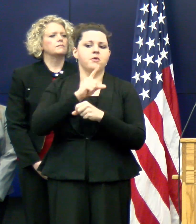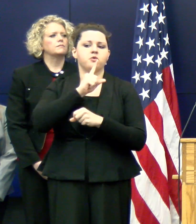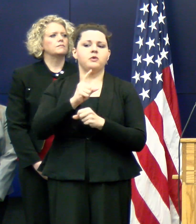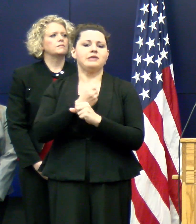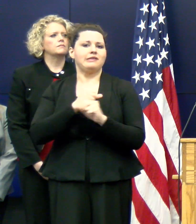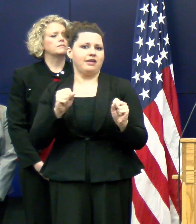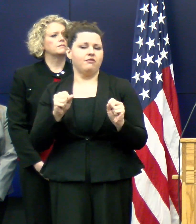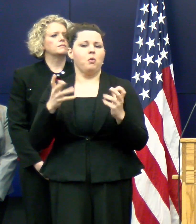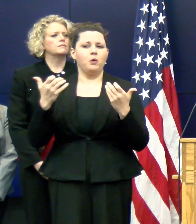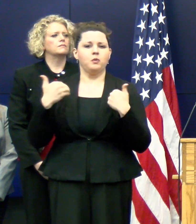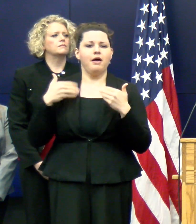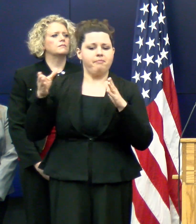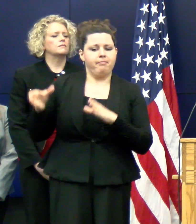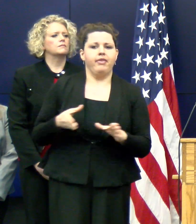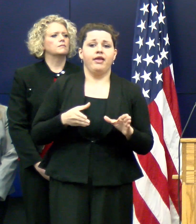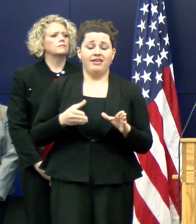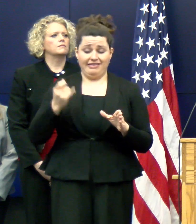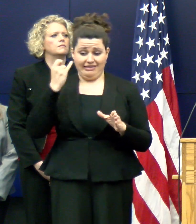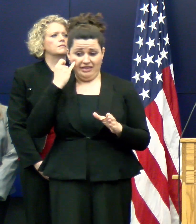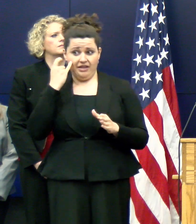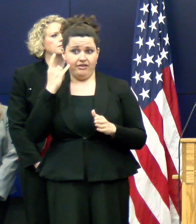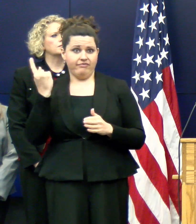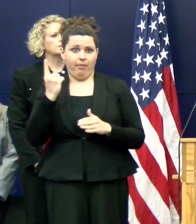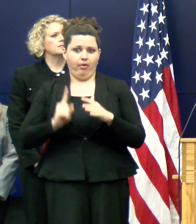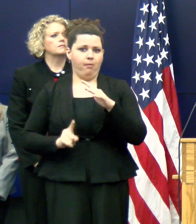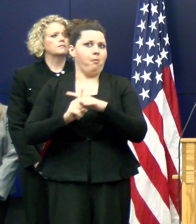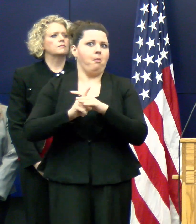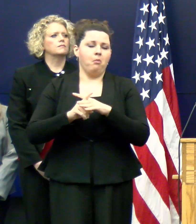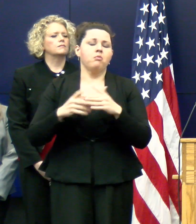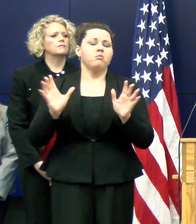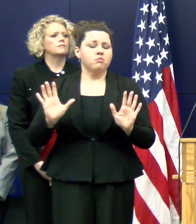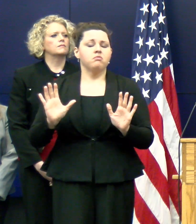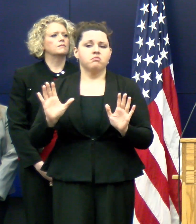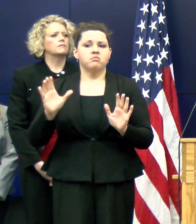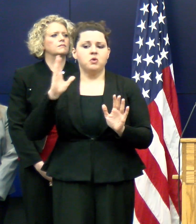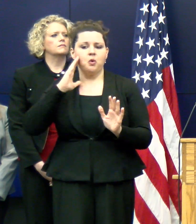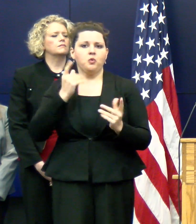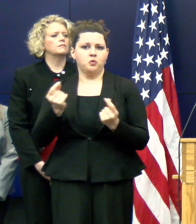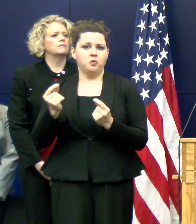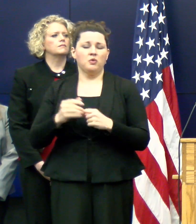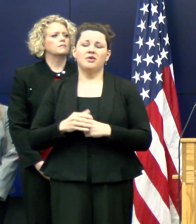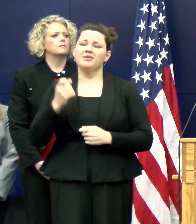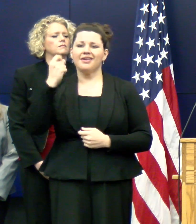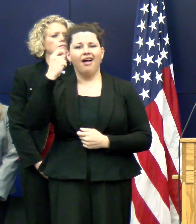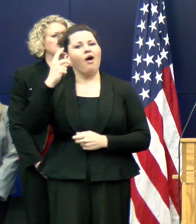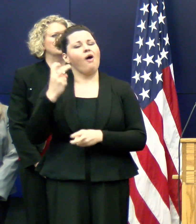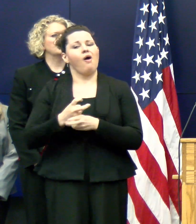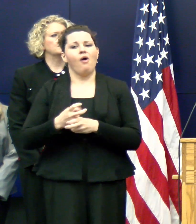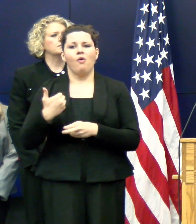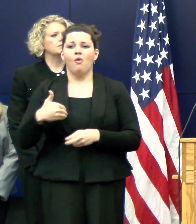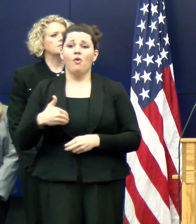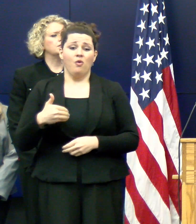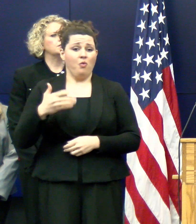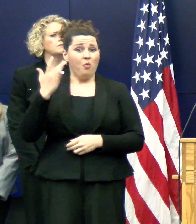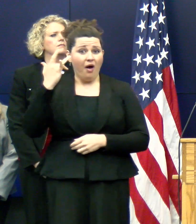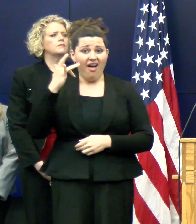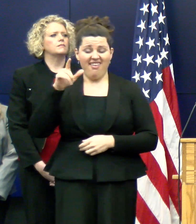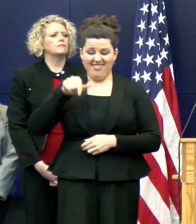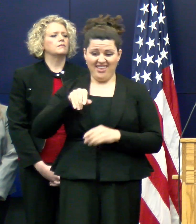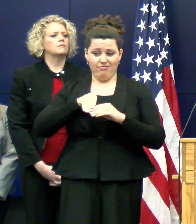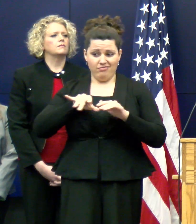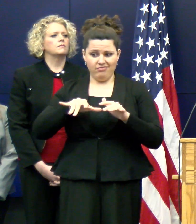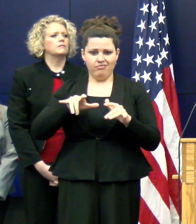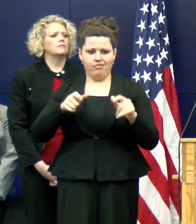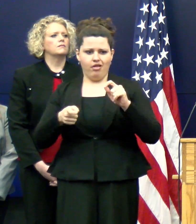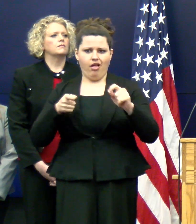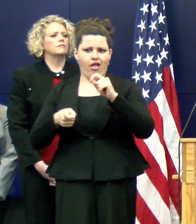have contingency plans in place should the need arise. We understand that this can be difficult because things have been changing quickly and they're likely to